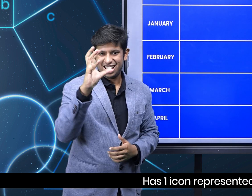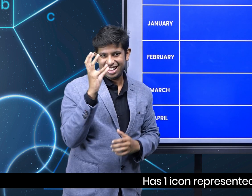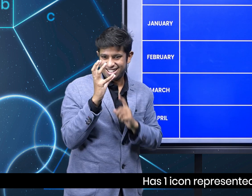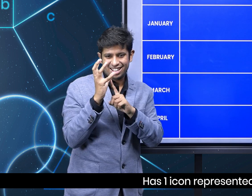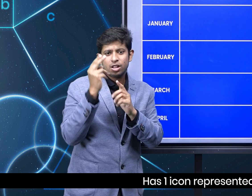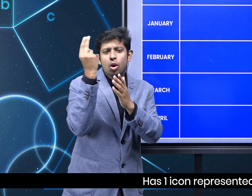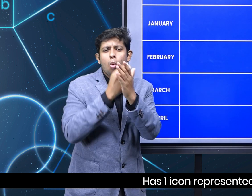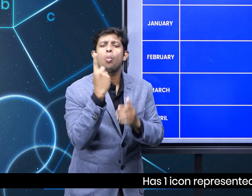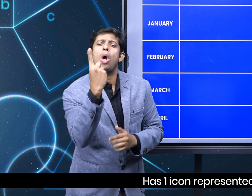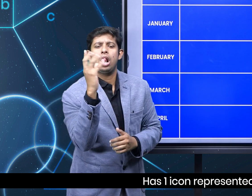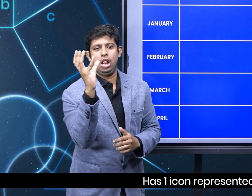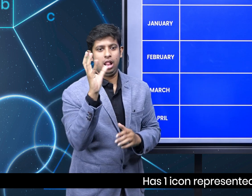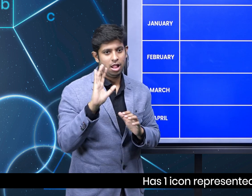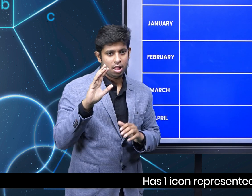has one icon represented one bulb.